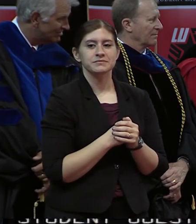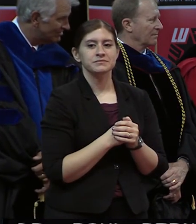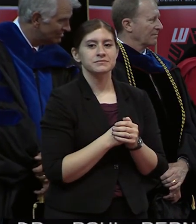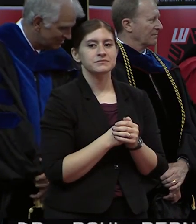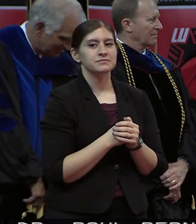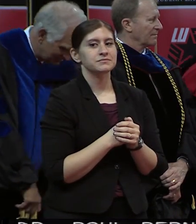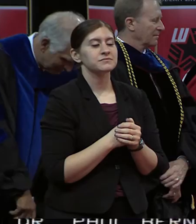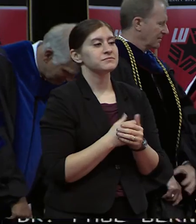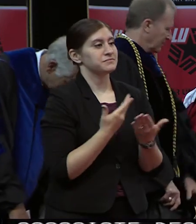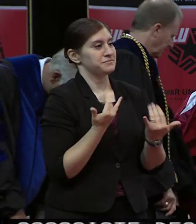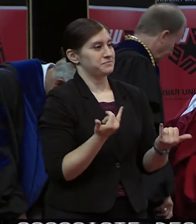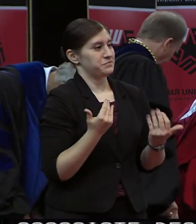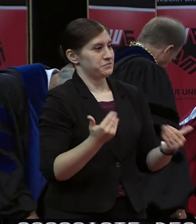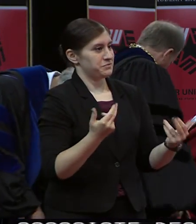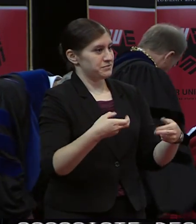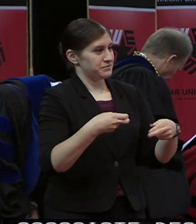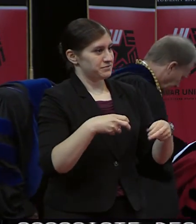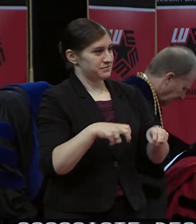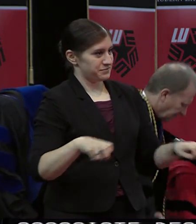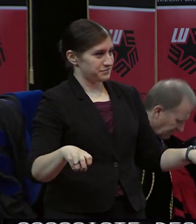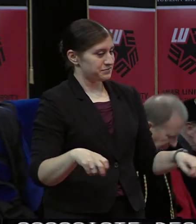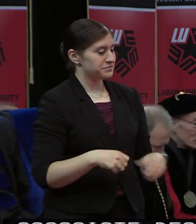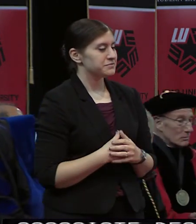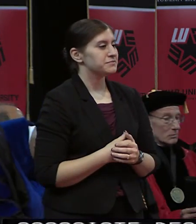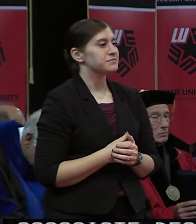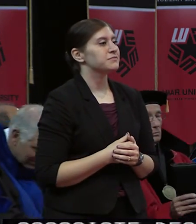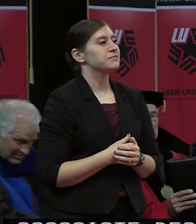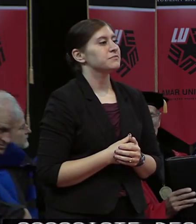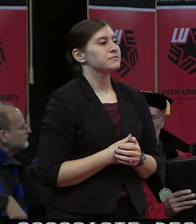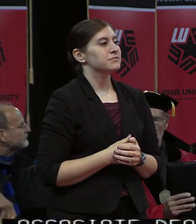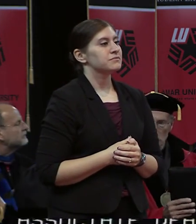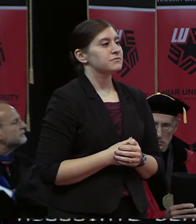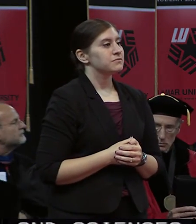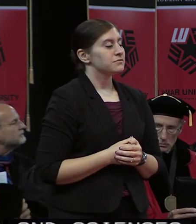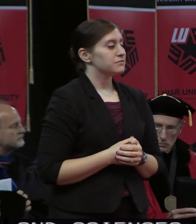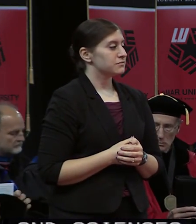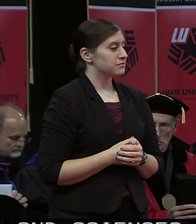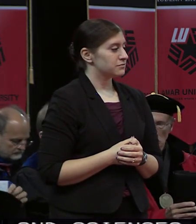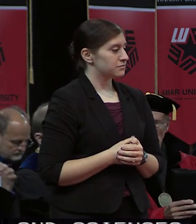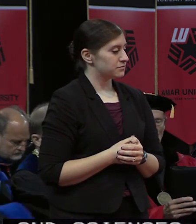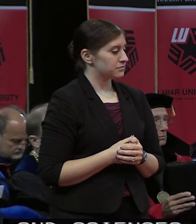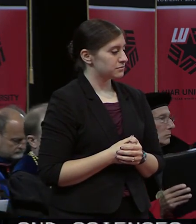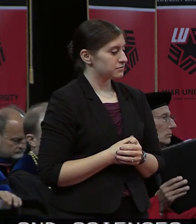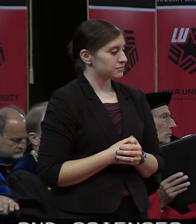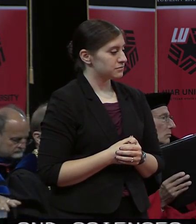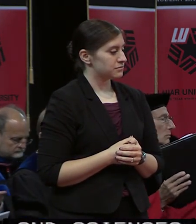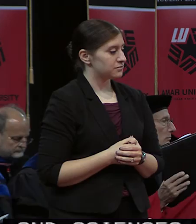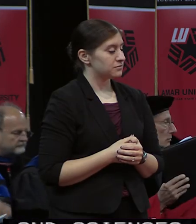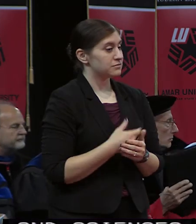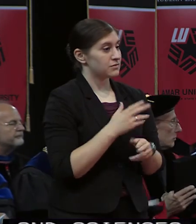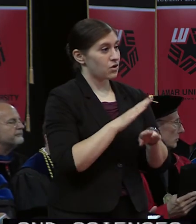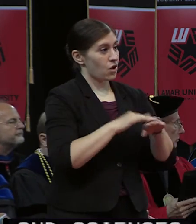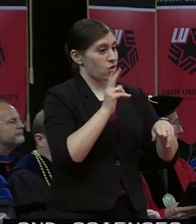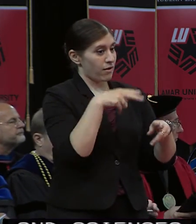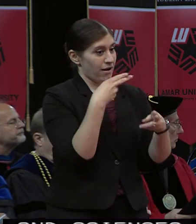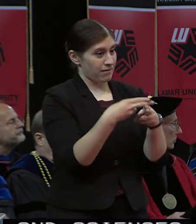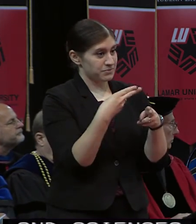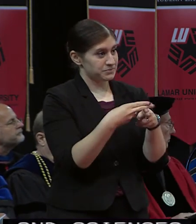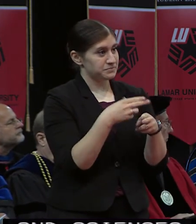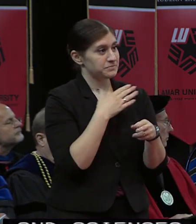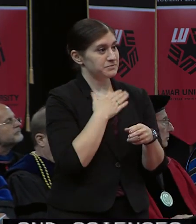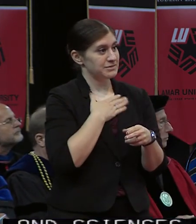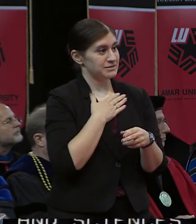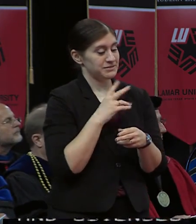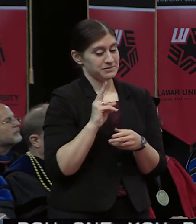Row one may be seated. As I call your names, Will